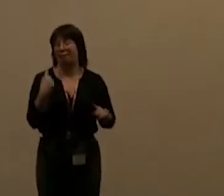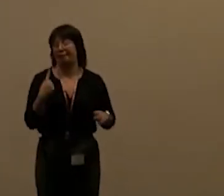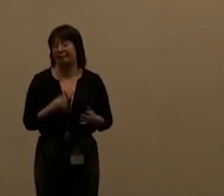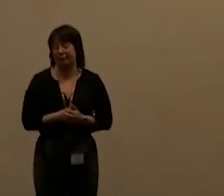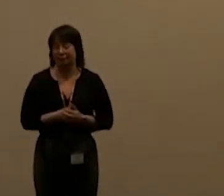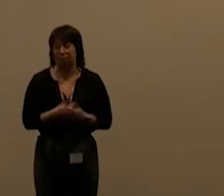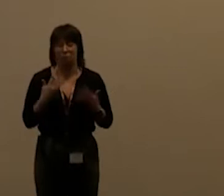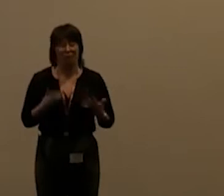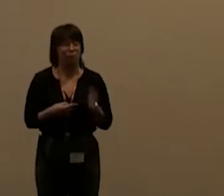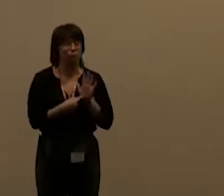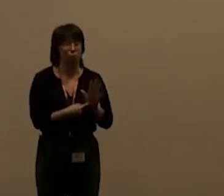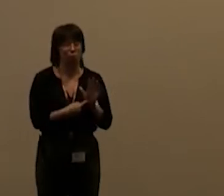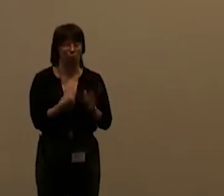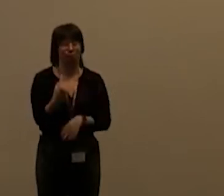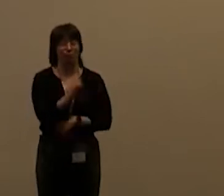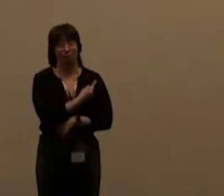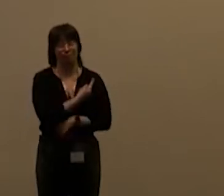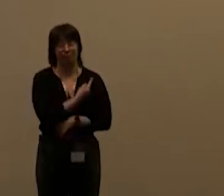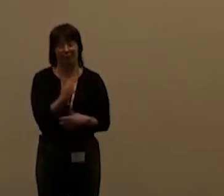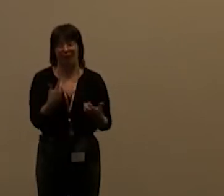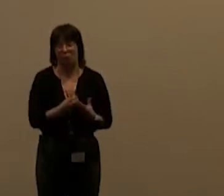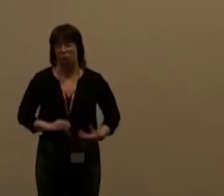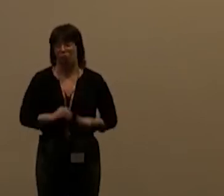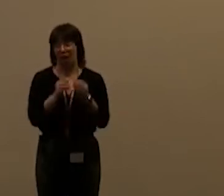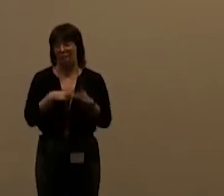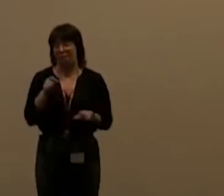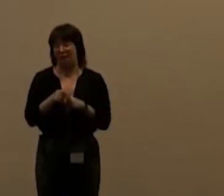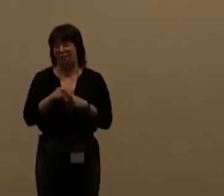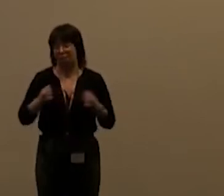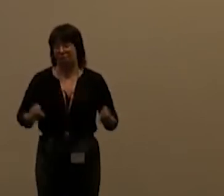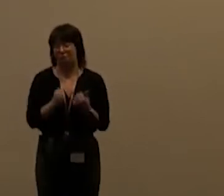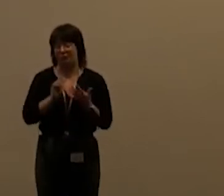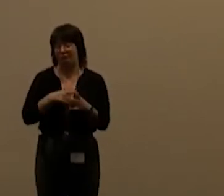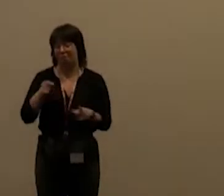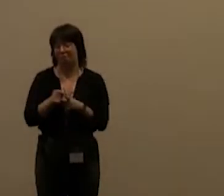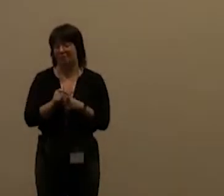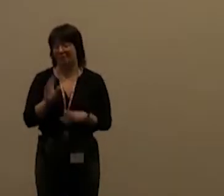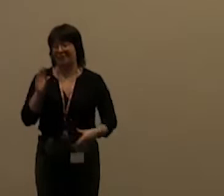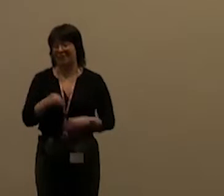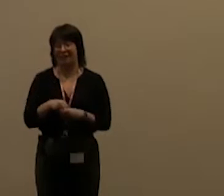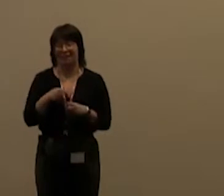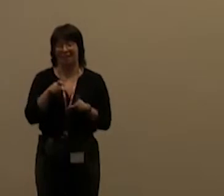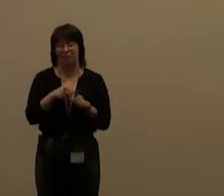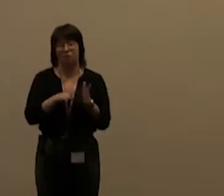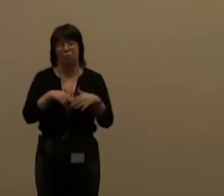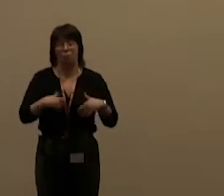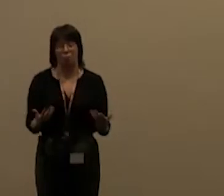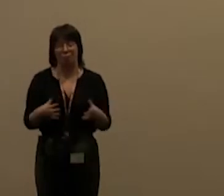with that, let's go to our next demo, and we'll show how we can create an application in Power Apps inside of Dataverse for